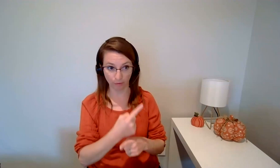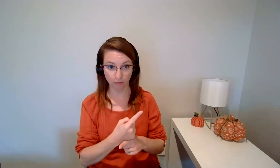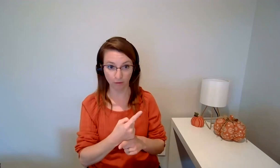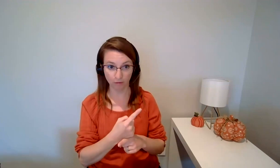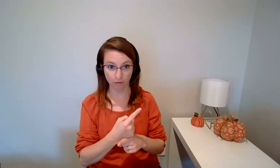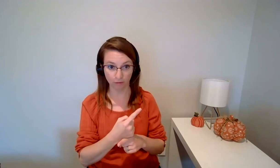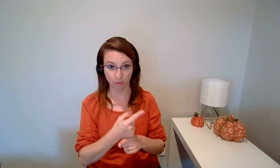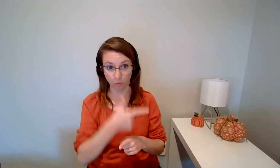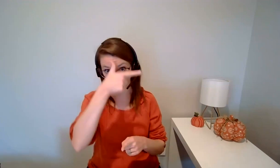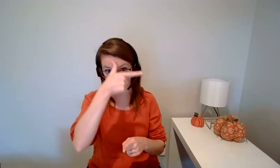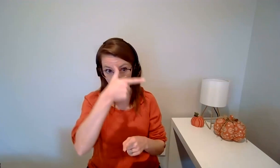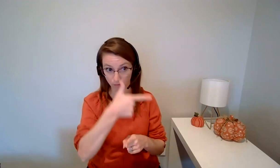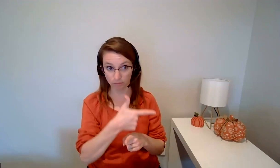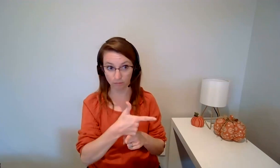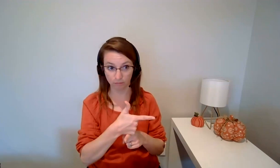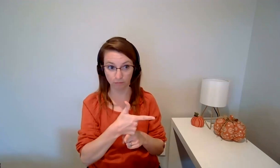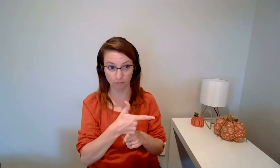brother or brother,